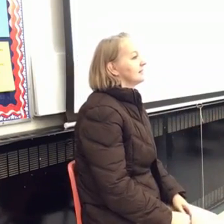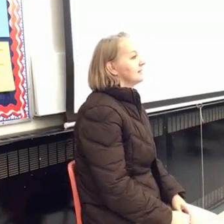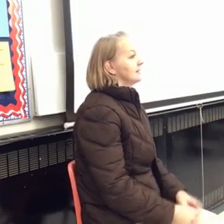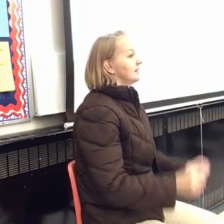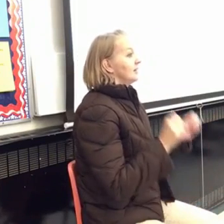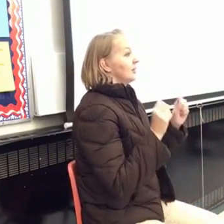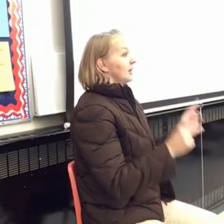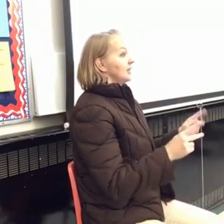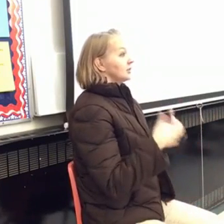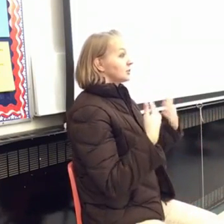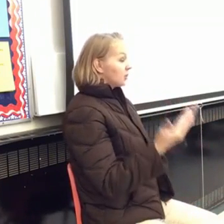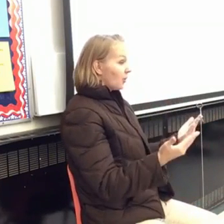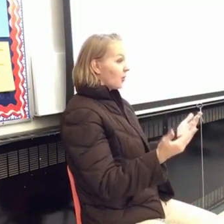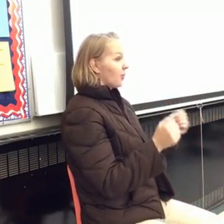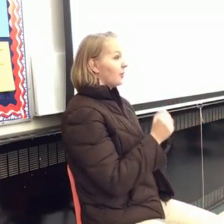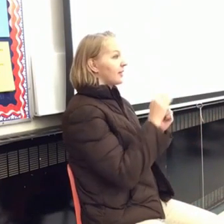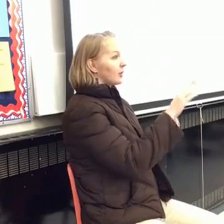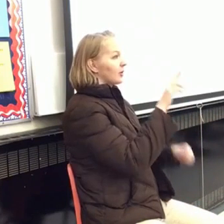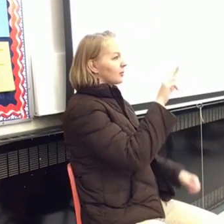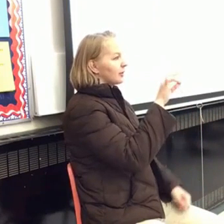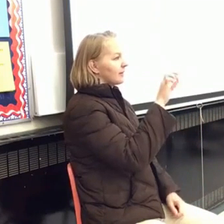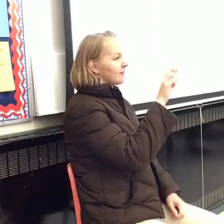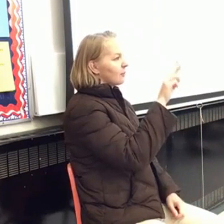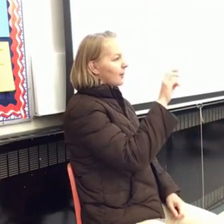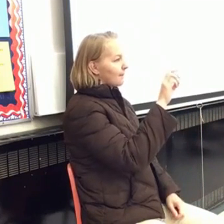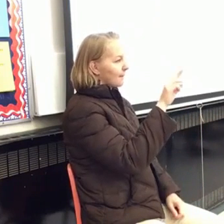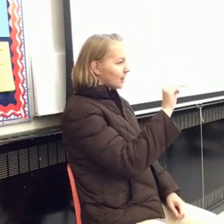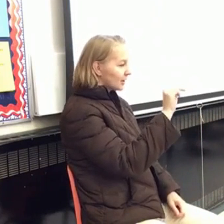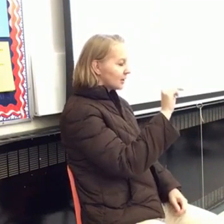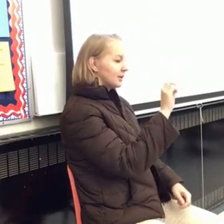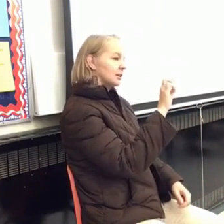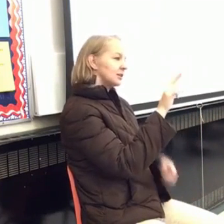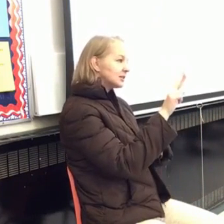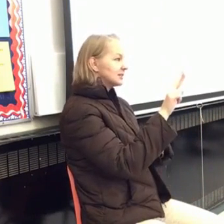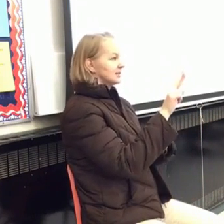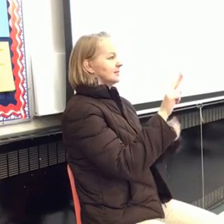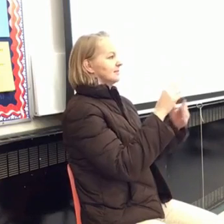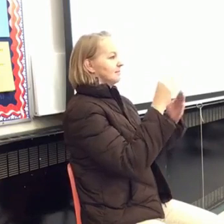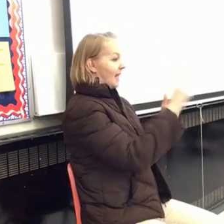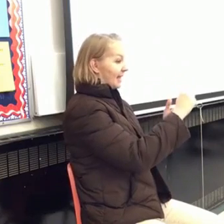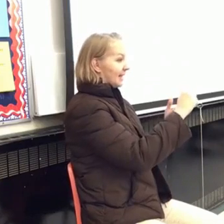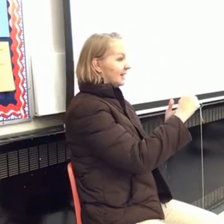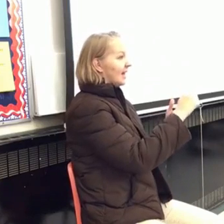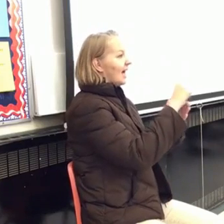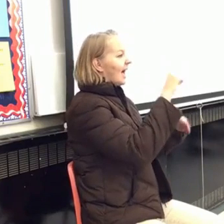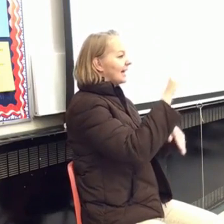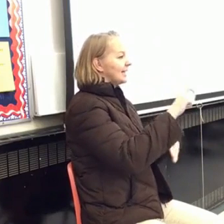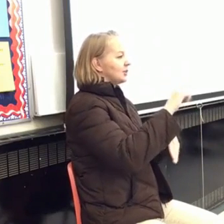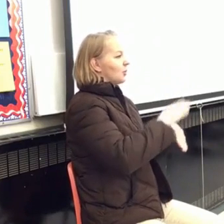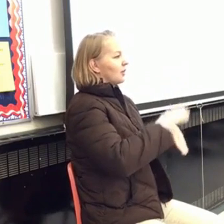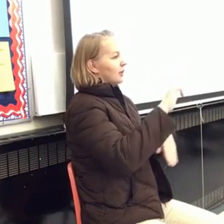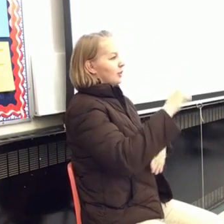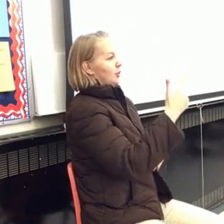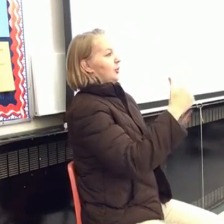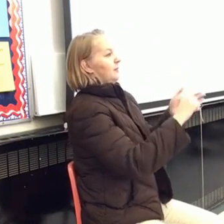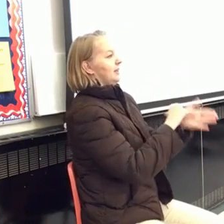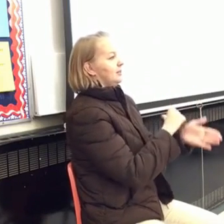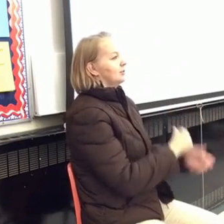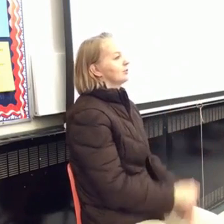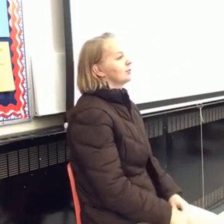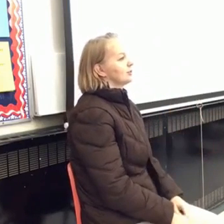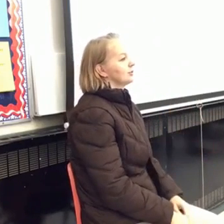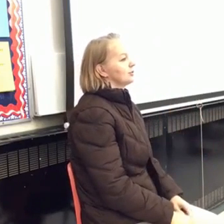right, so on your Reformers packet, if you will flip to the third page, the